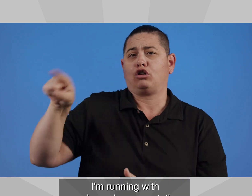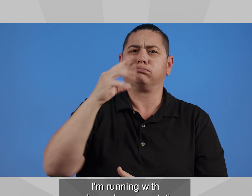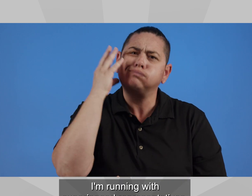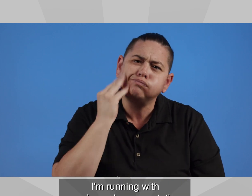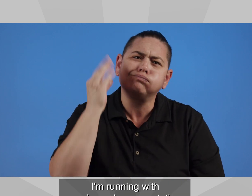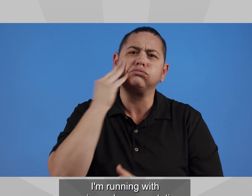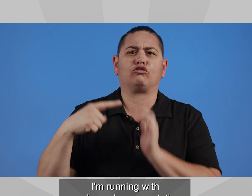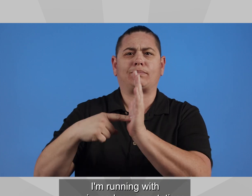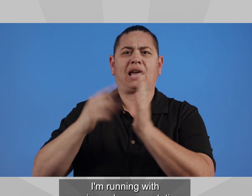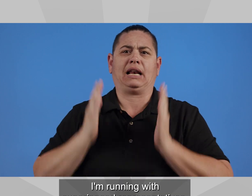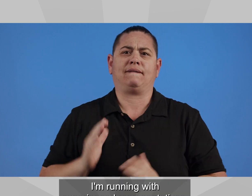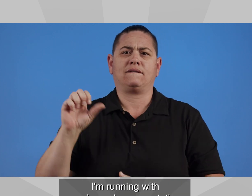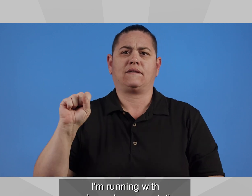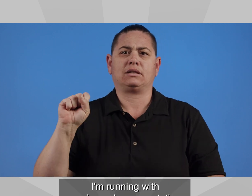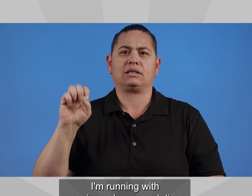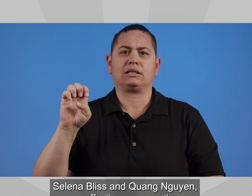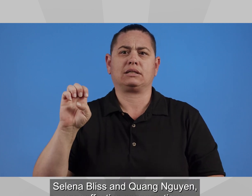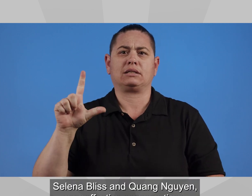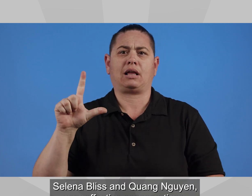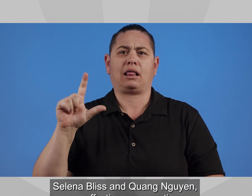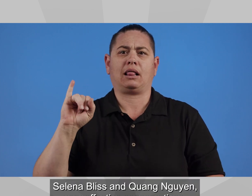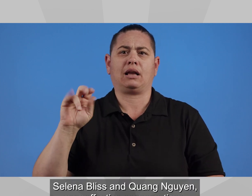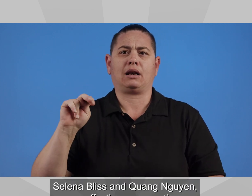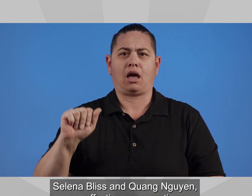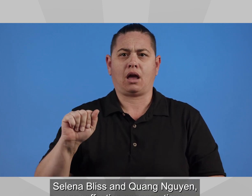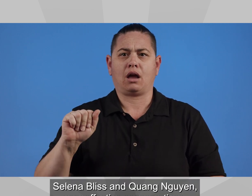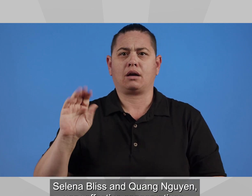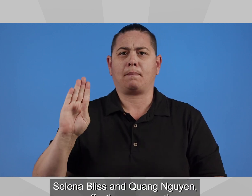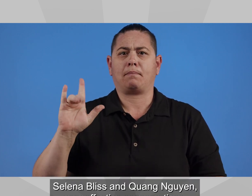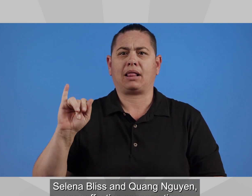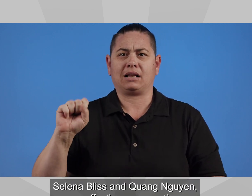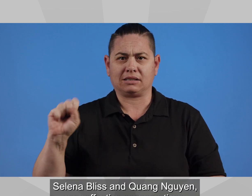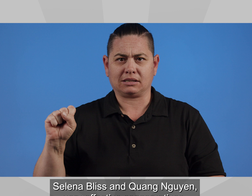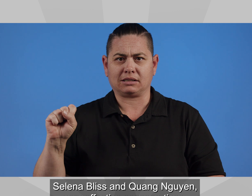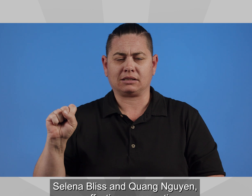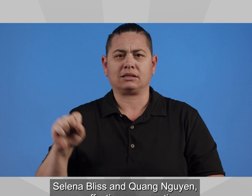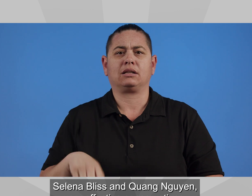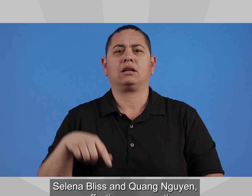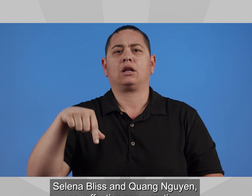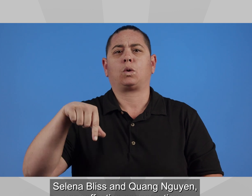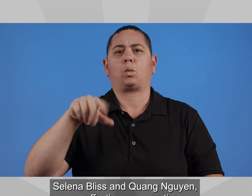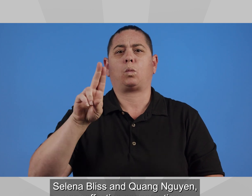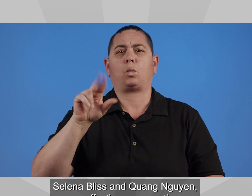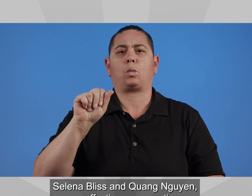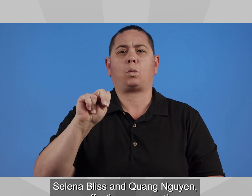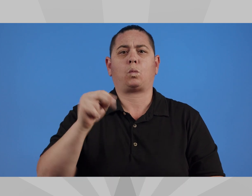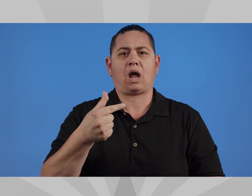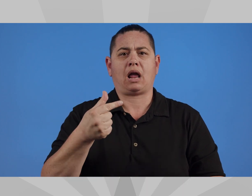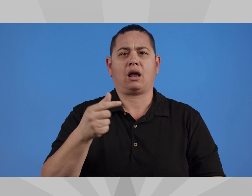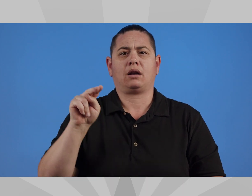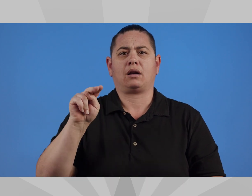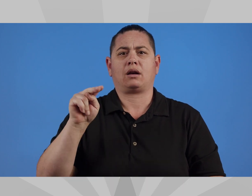I'm running with experienced representatives Selina Bliss and Quang Nguyen, very effective